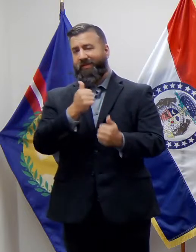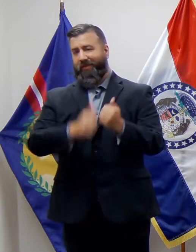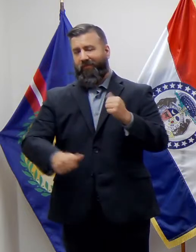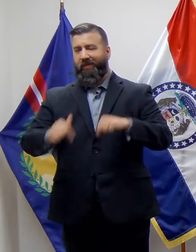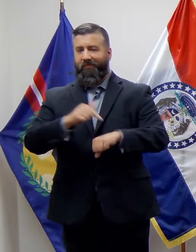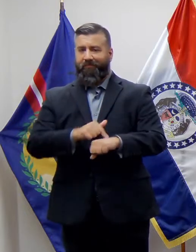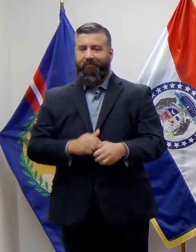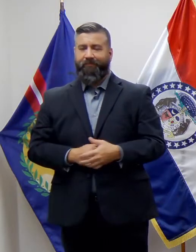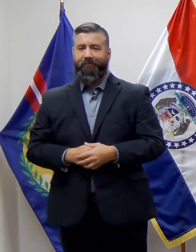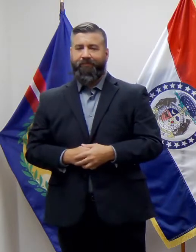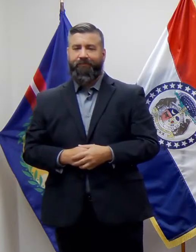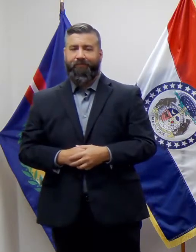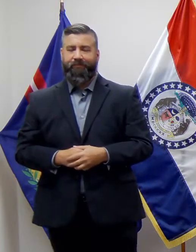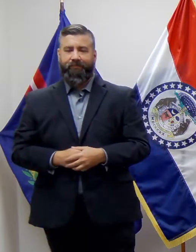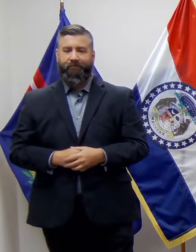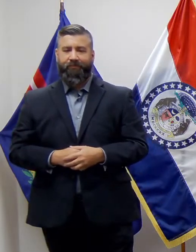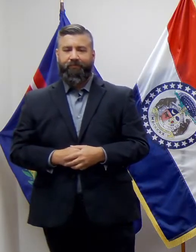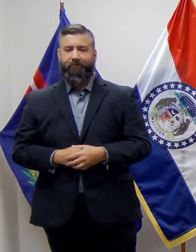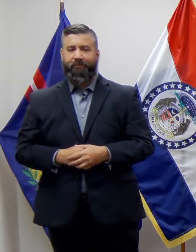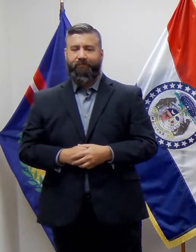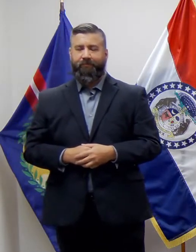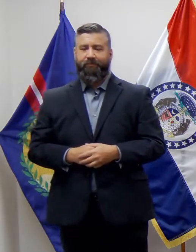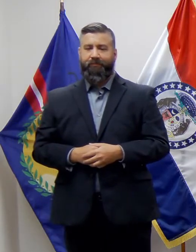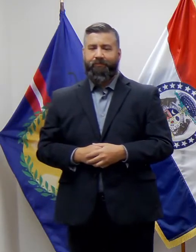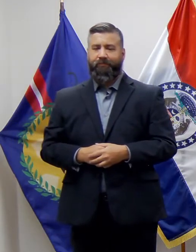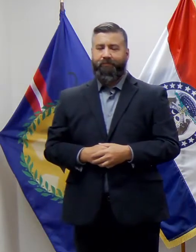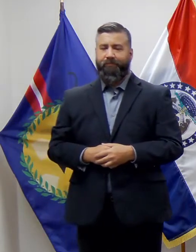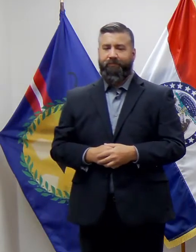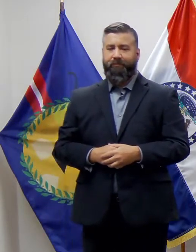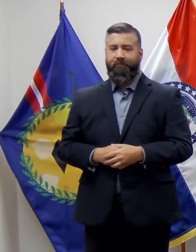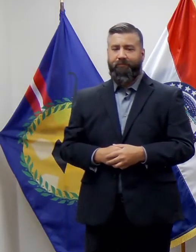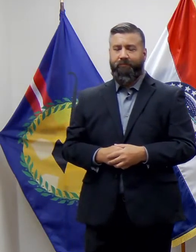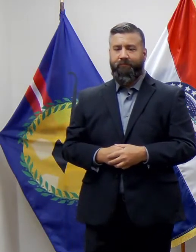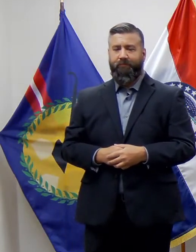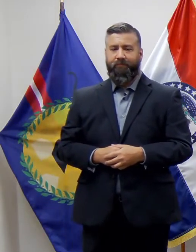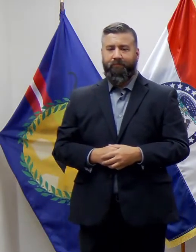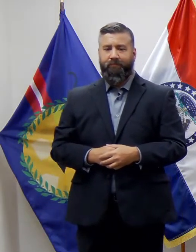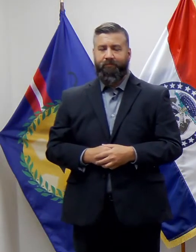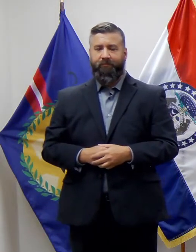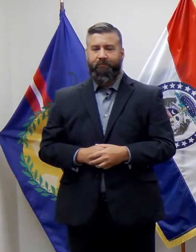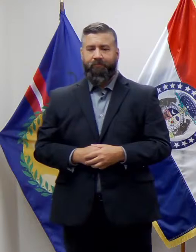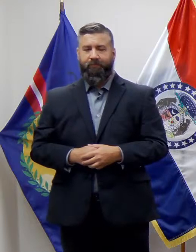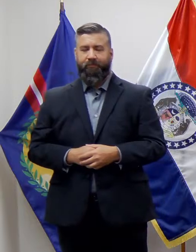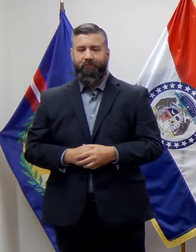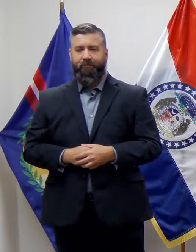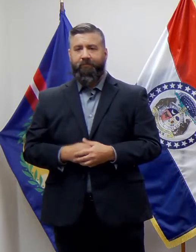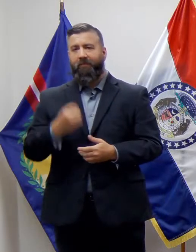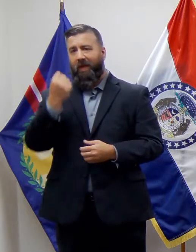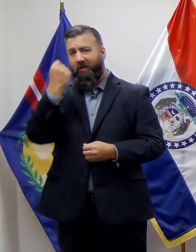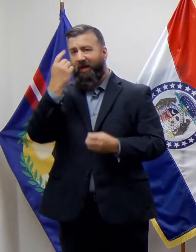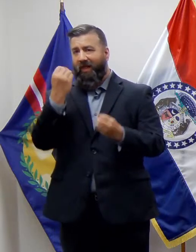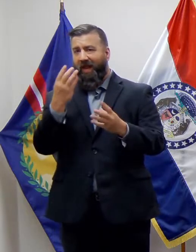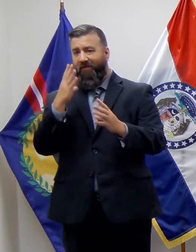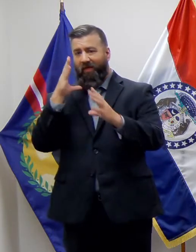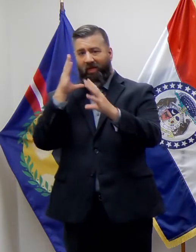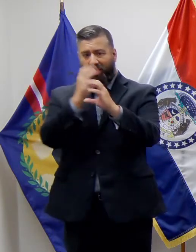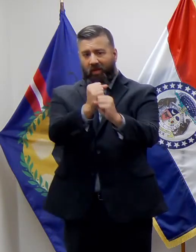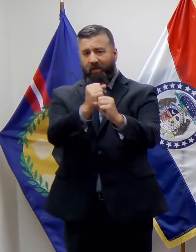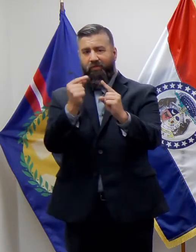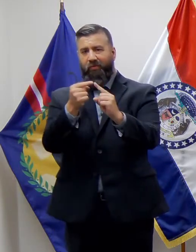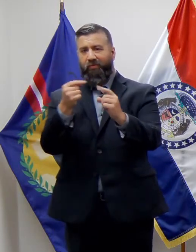is a lot of attraction and a lot of magnetism to